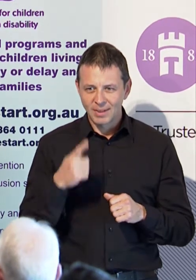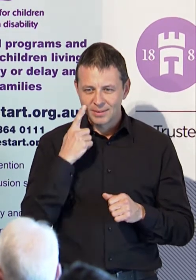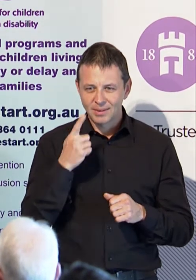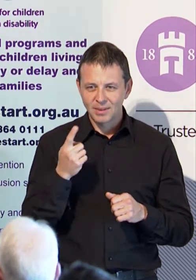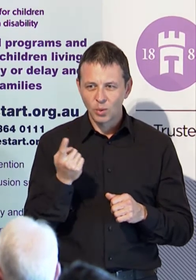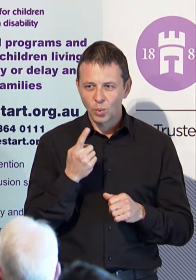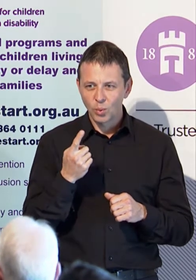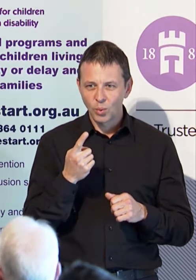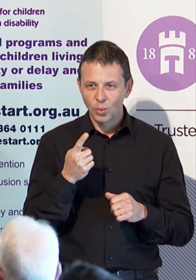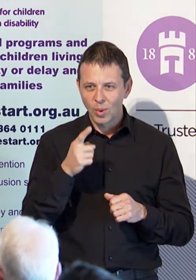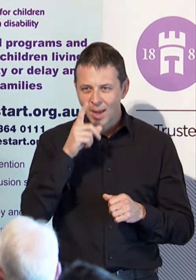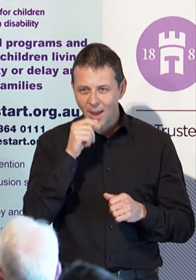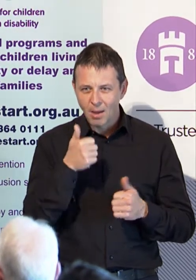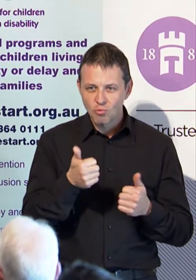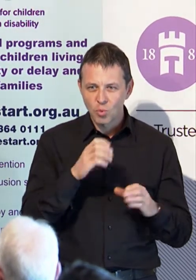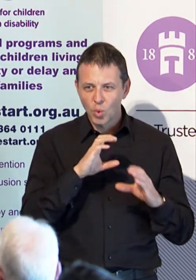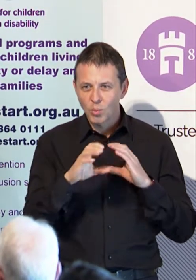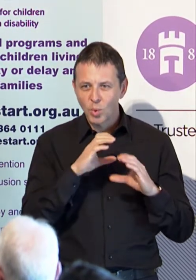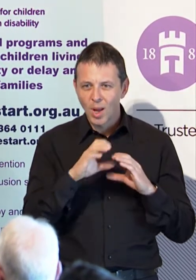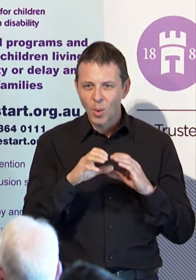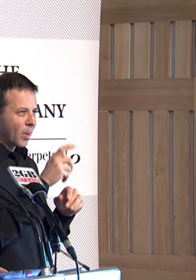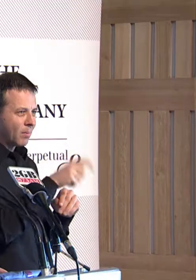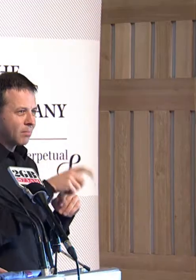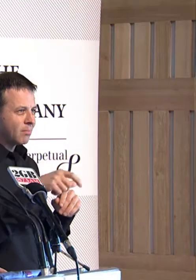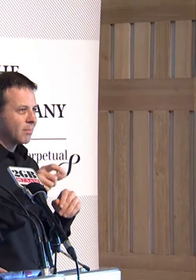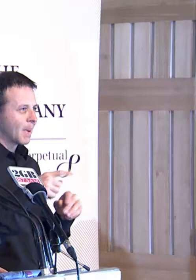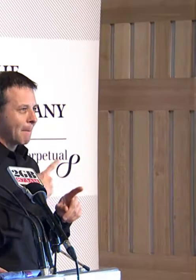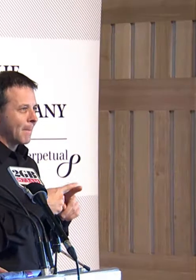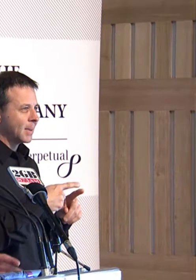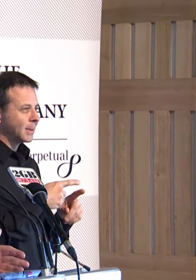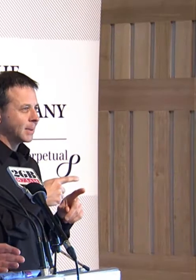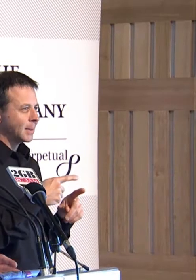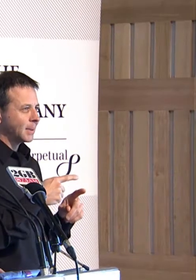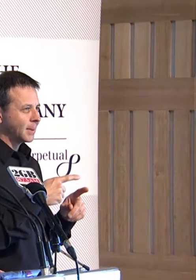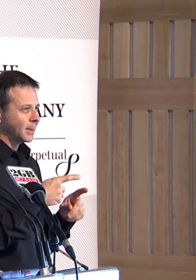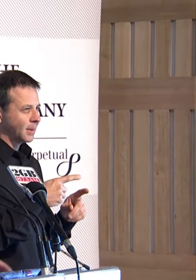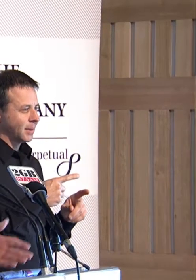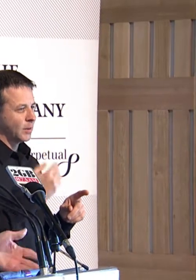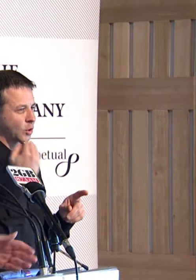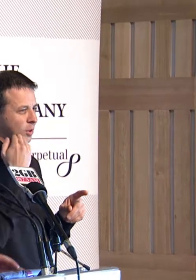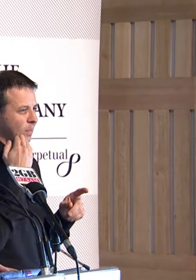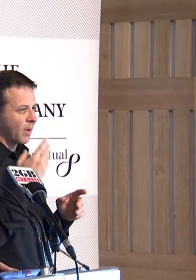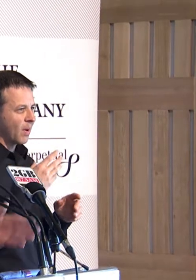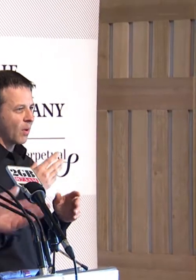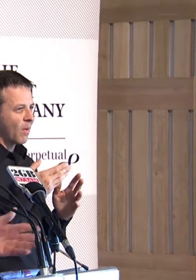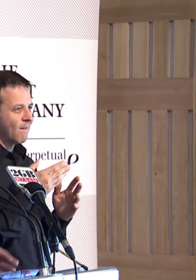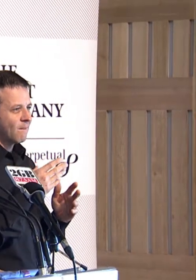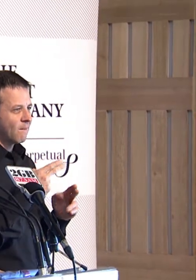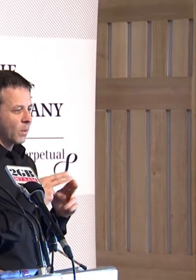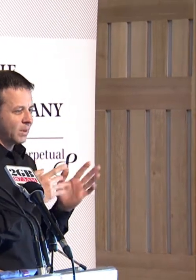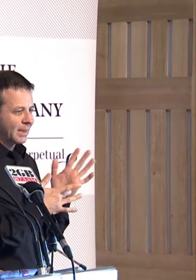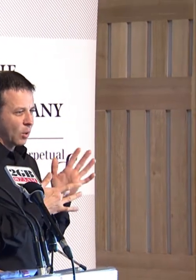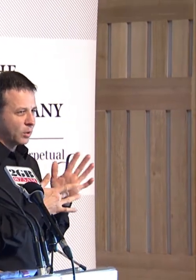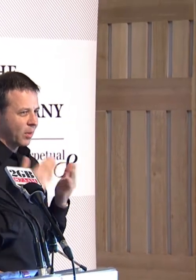that can communicate with human beings as well as being a champion for technology. So we really welcome you and thank you for